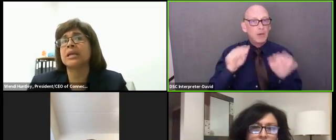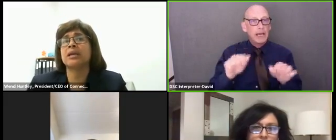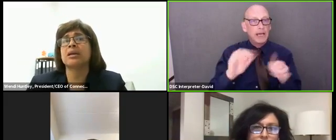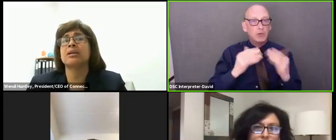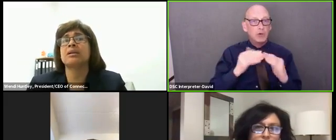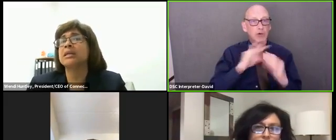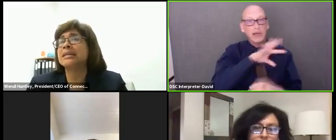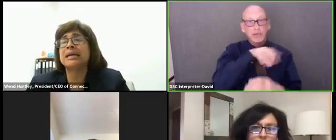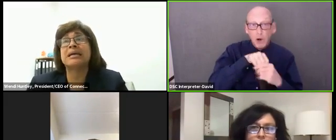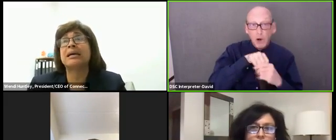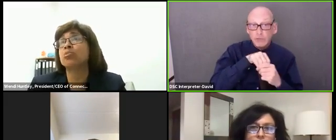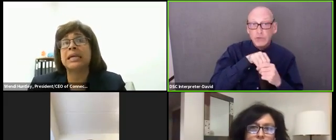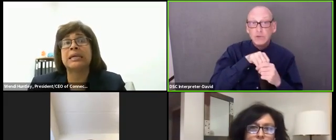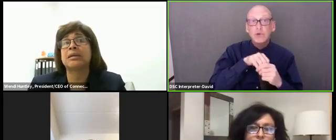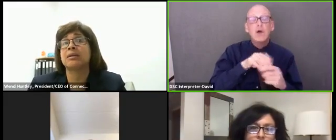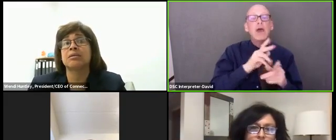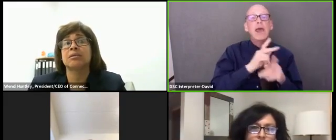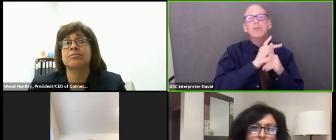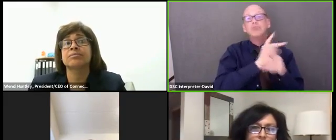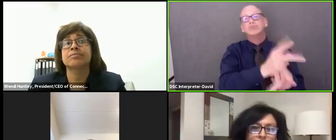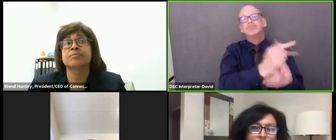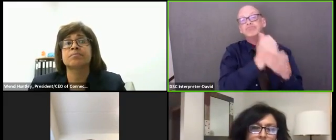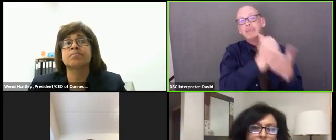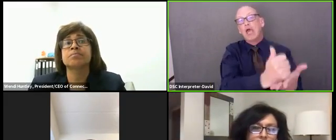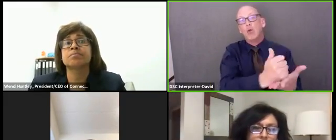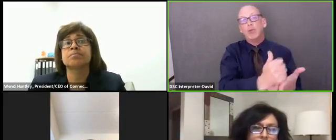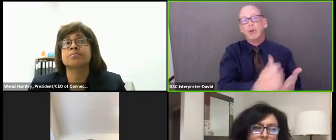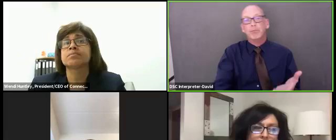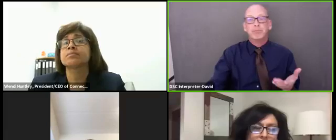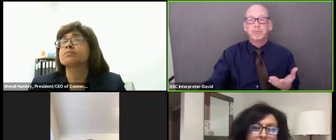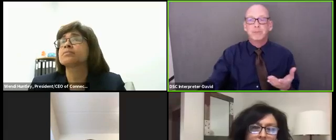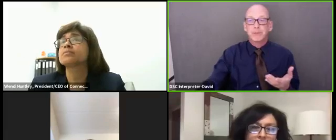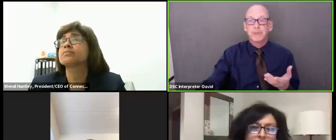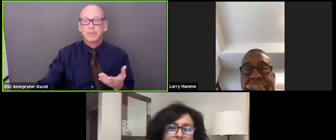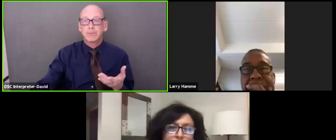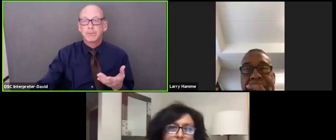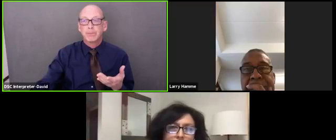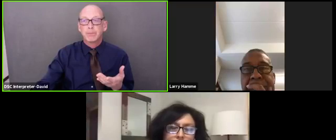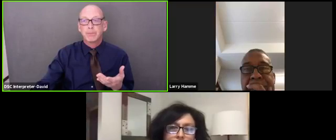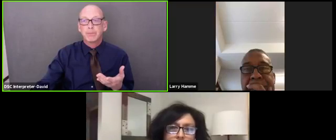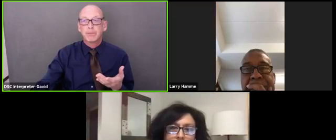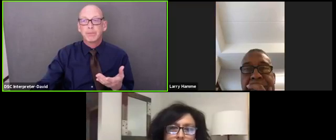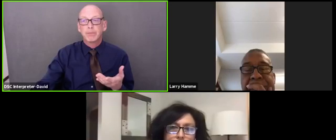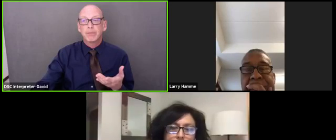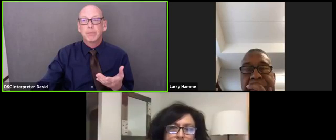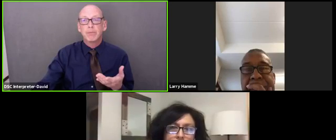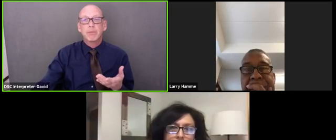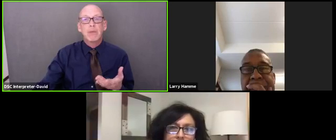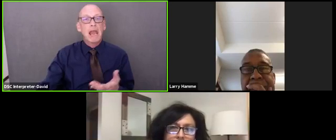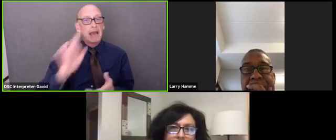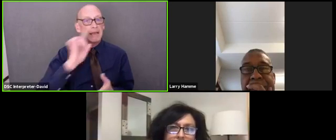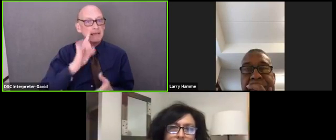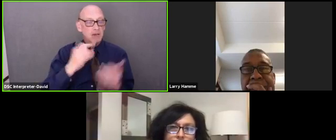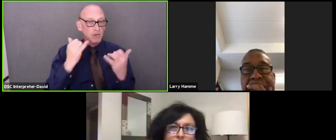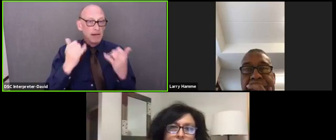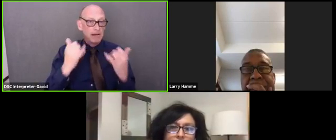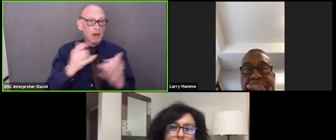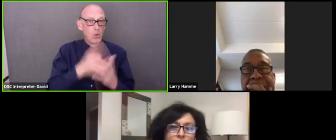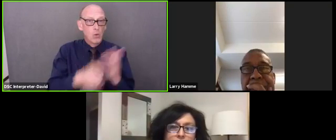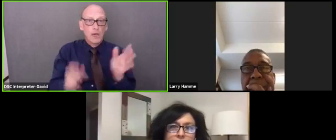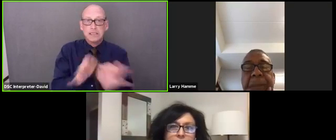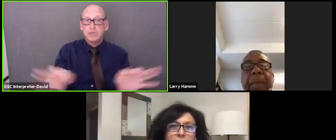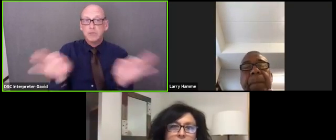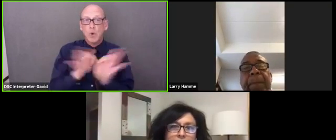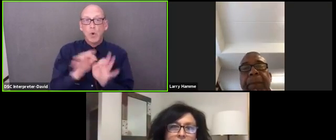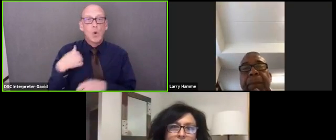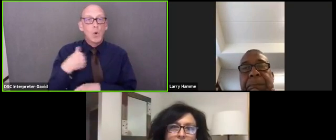involved and lend a helping hand? Well, I think at this moment, what's important is that we